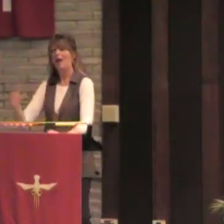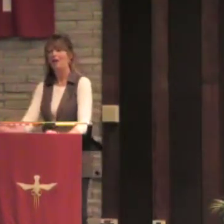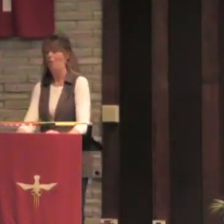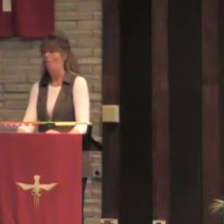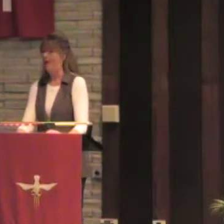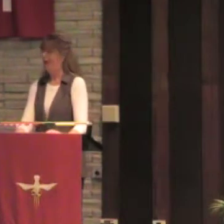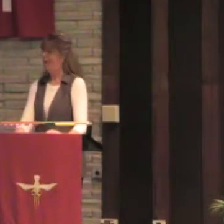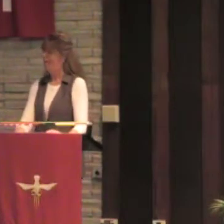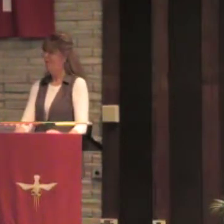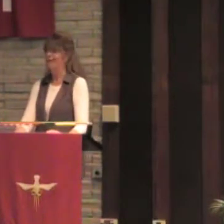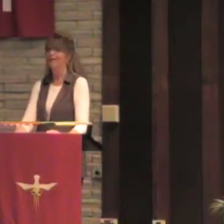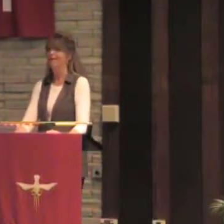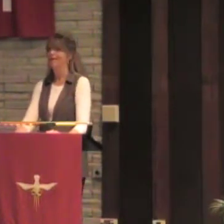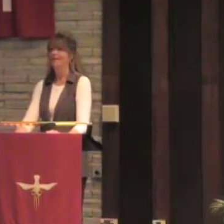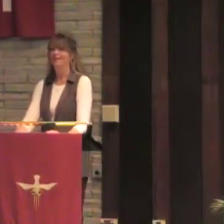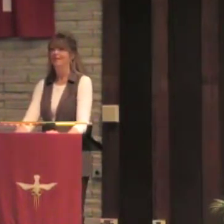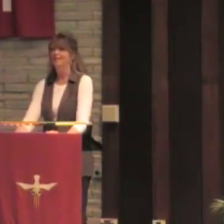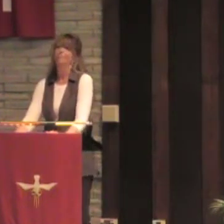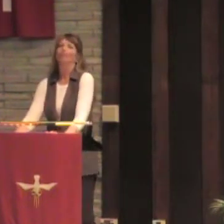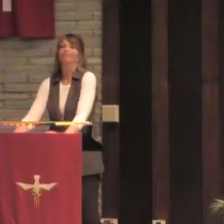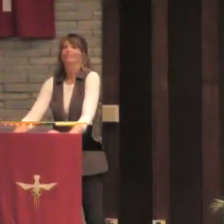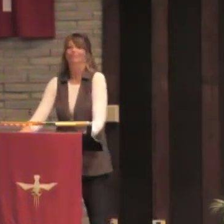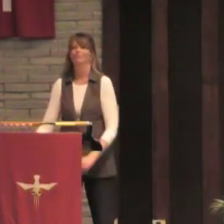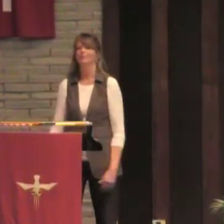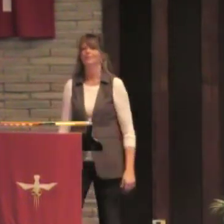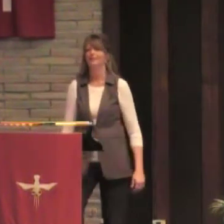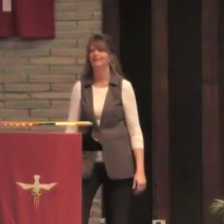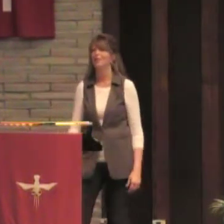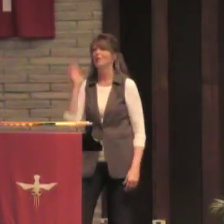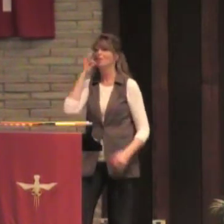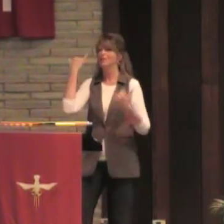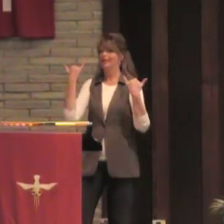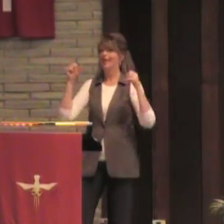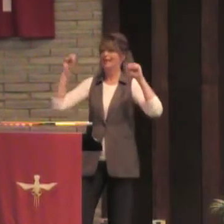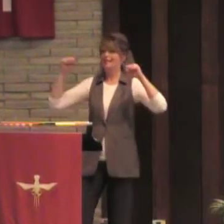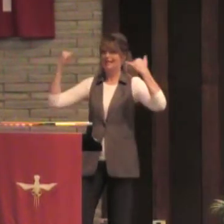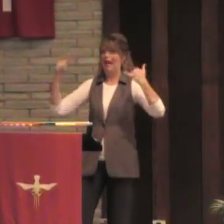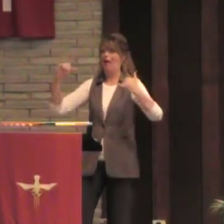When looking back, I just think, whoa, oh my gosh, what was I doing?